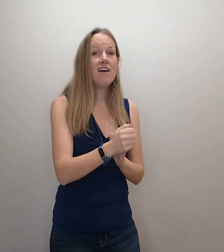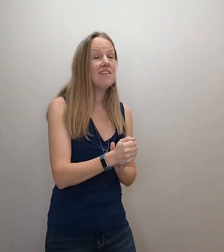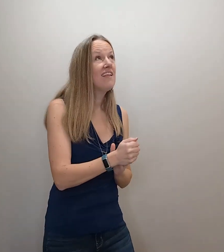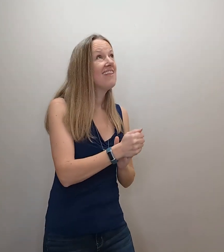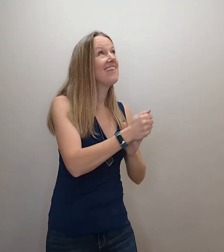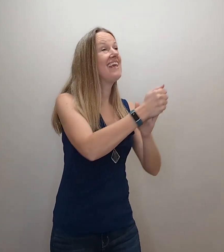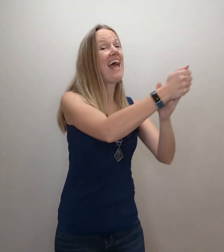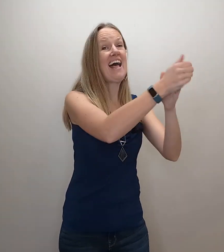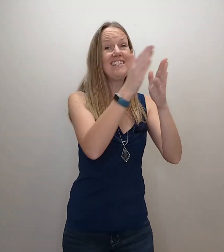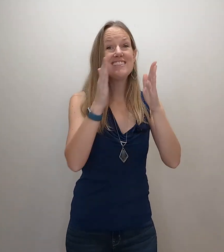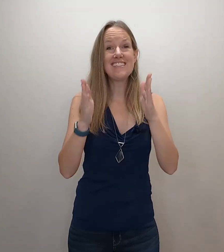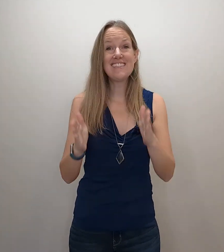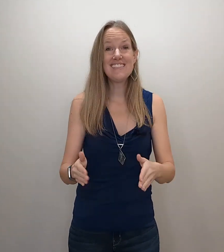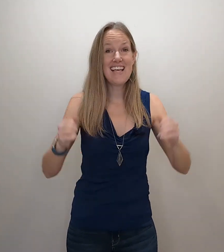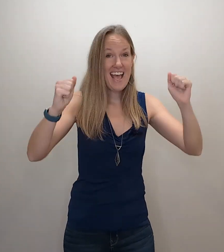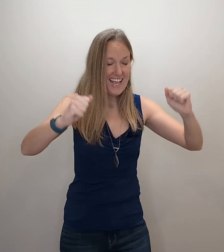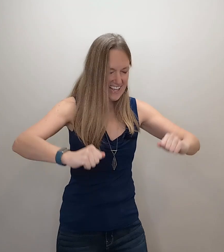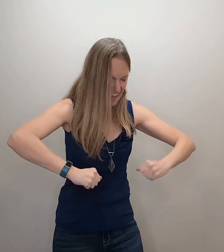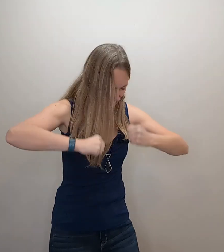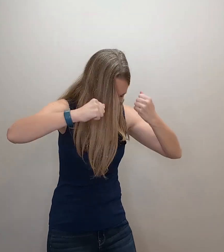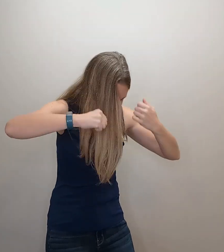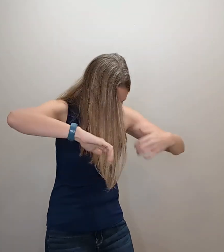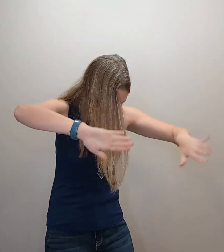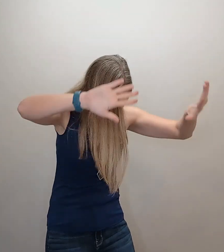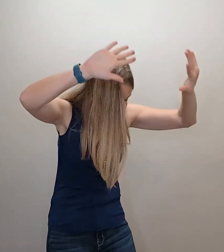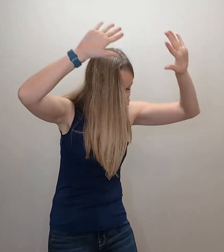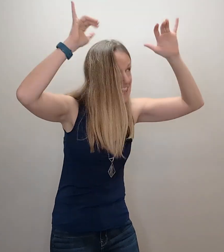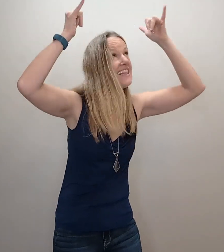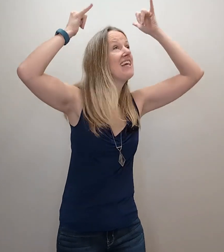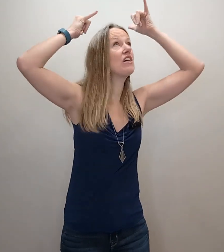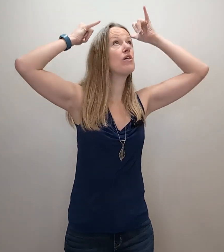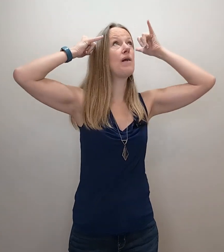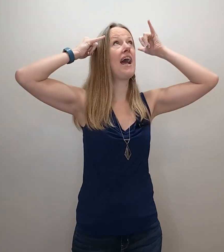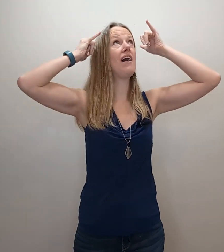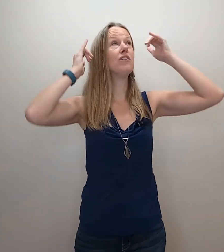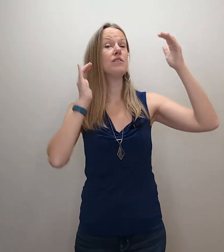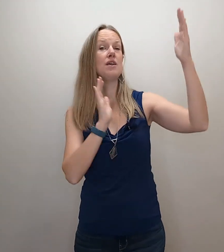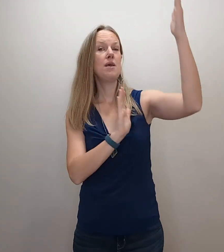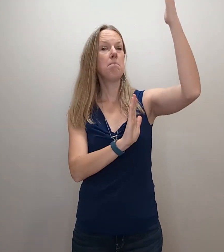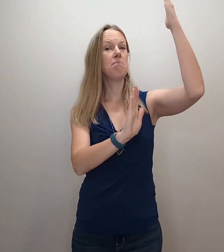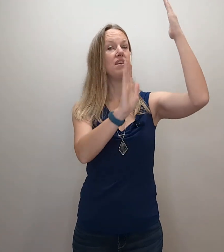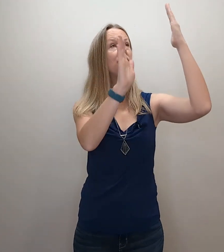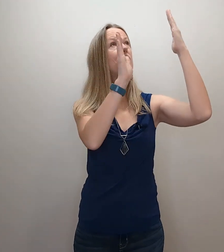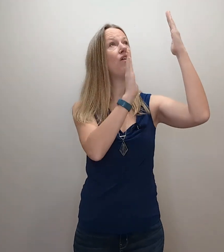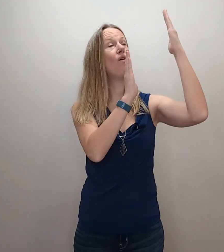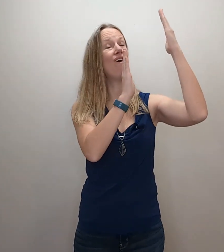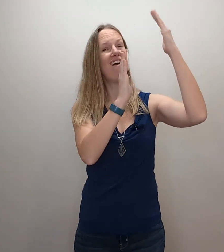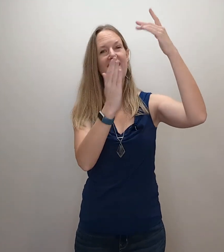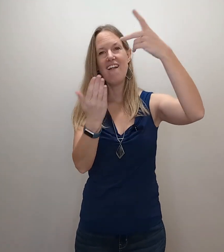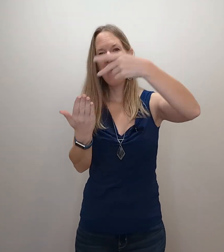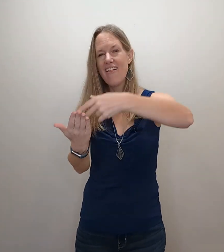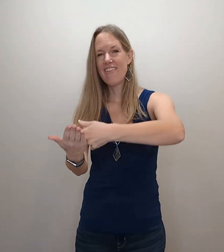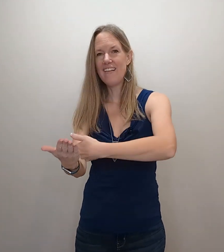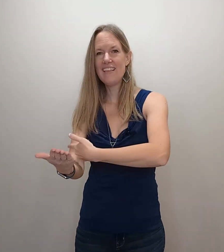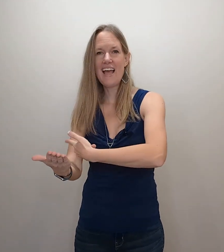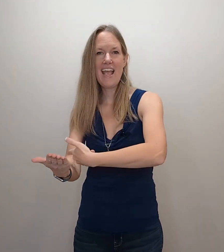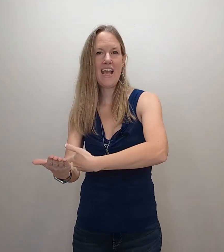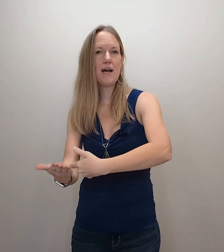All the elders cast their crown before the